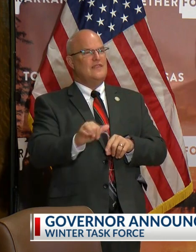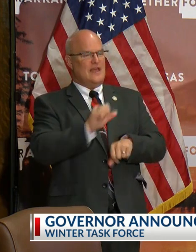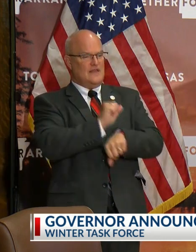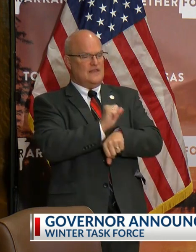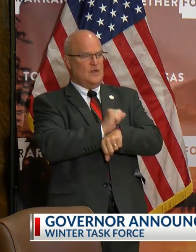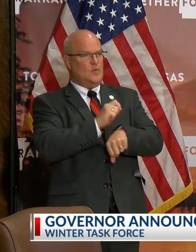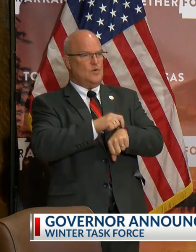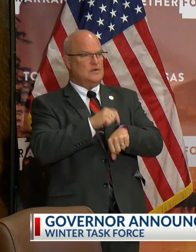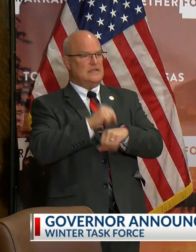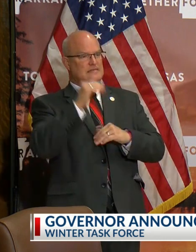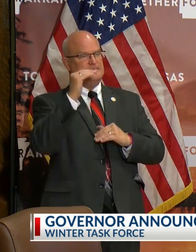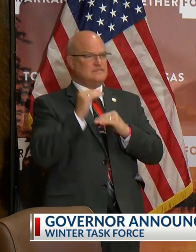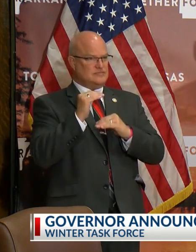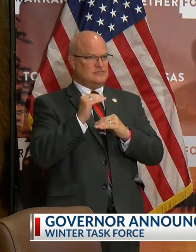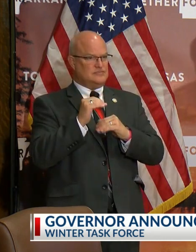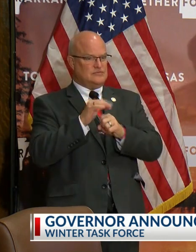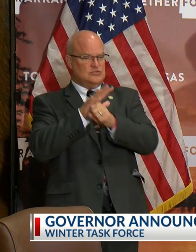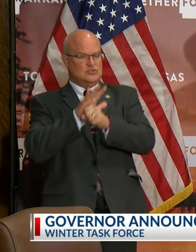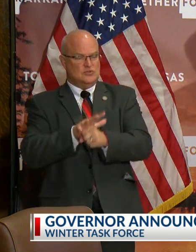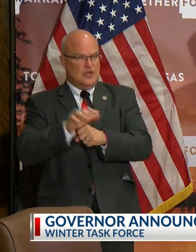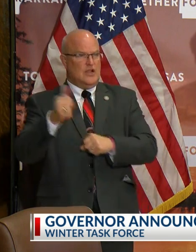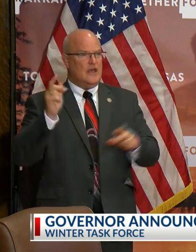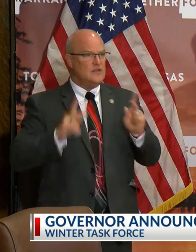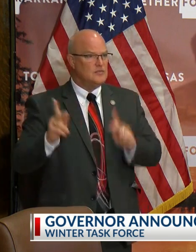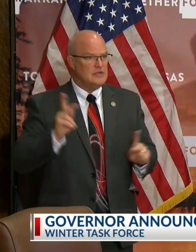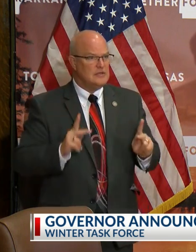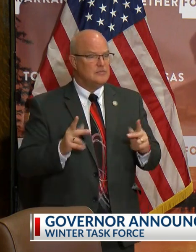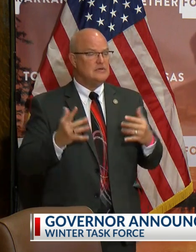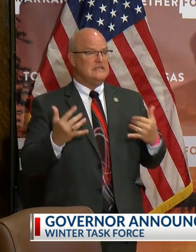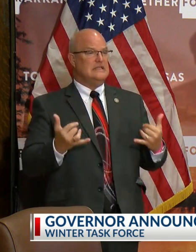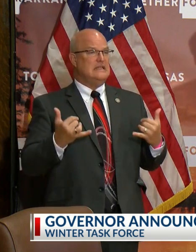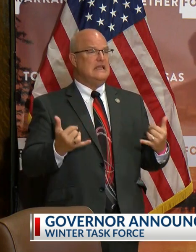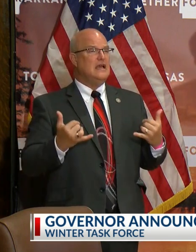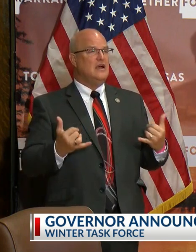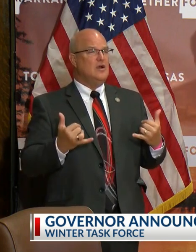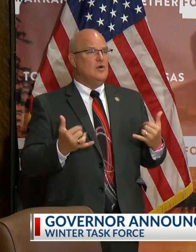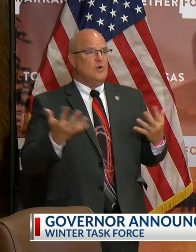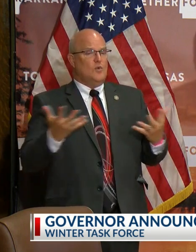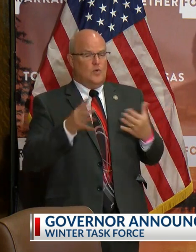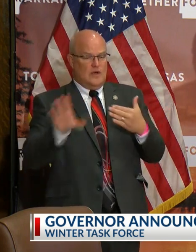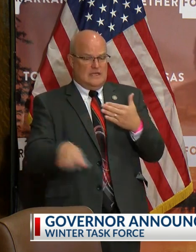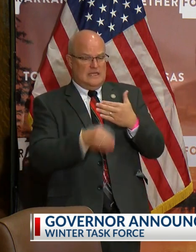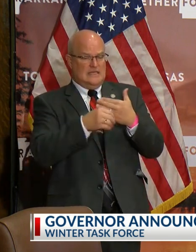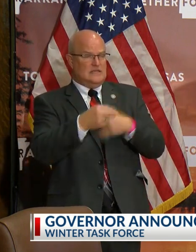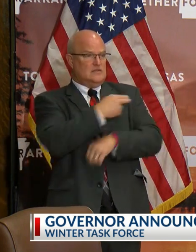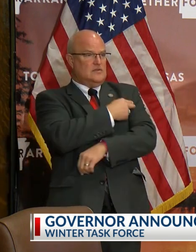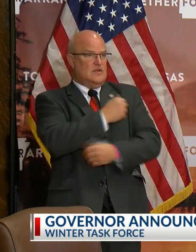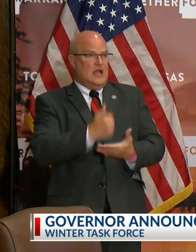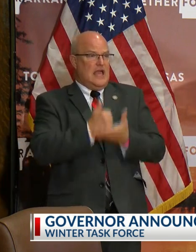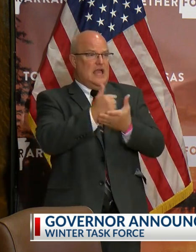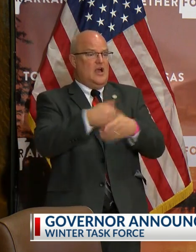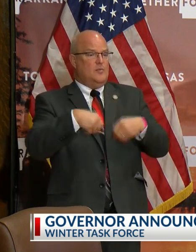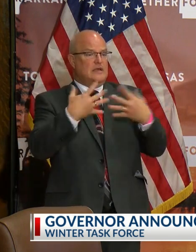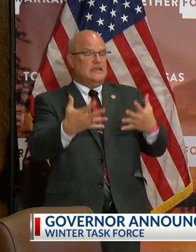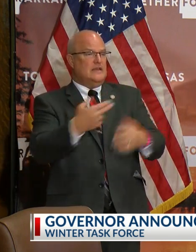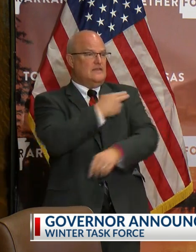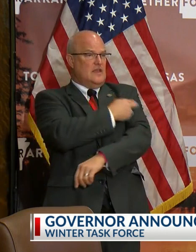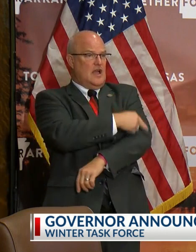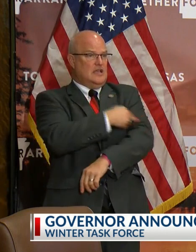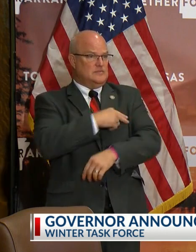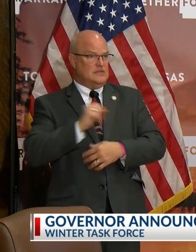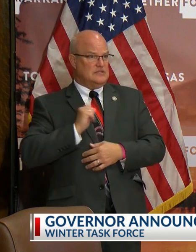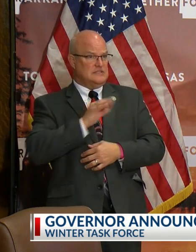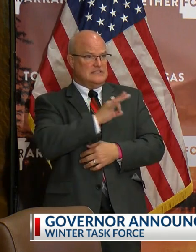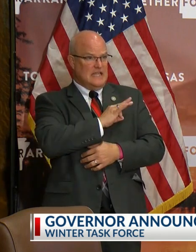work time. It puts strain on others. The question is, what additional help can we give that staff? Is there